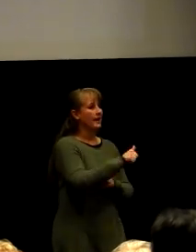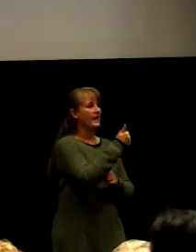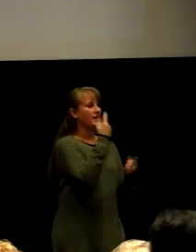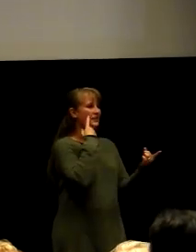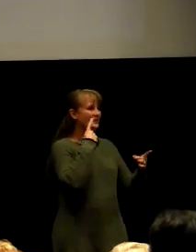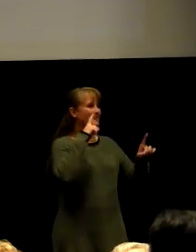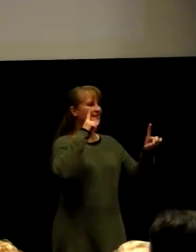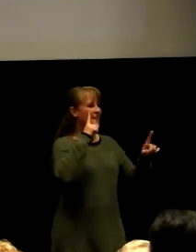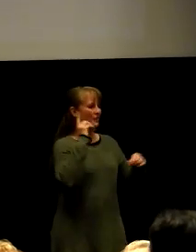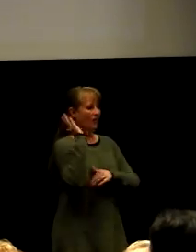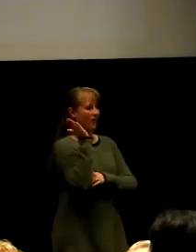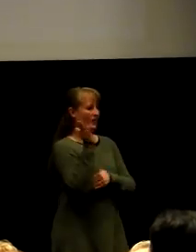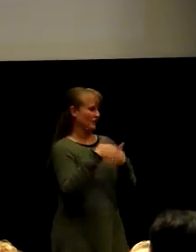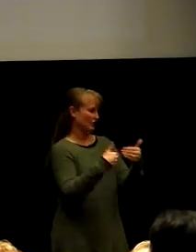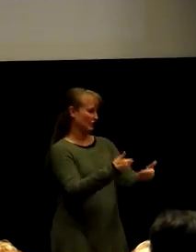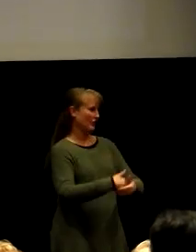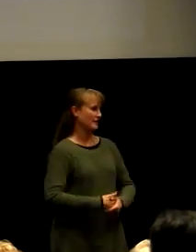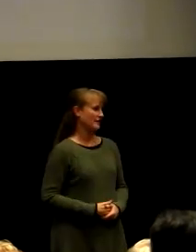lecture series.